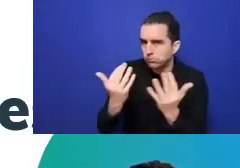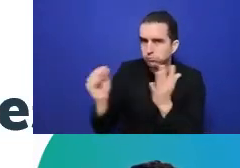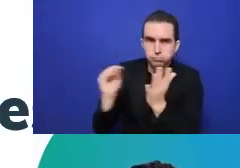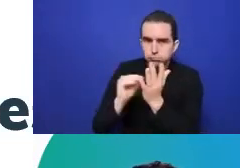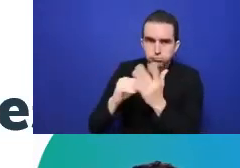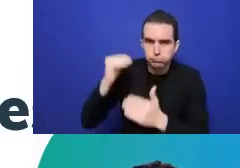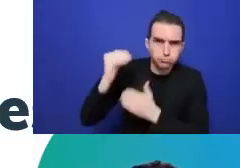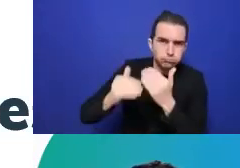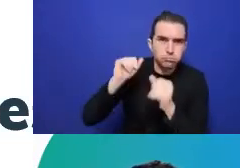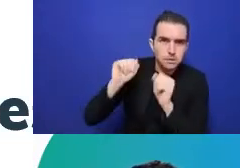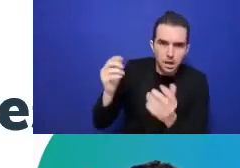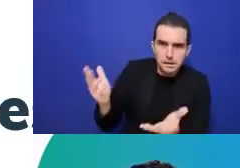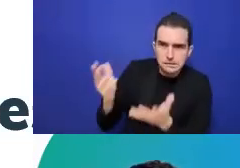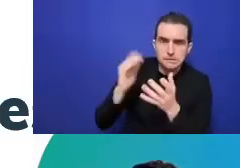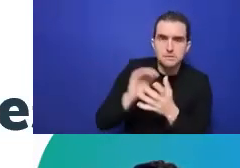VNL countries